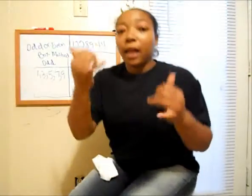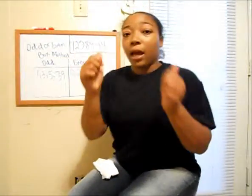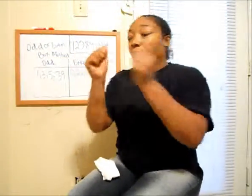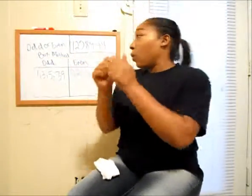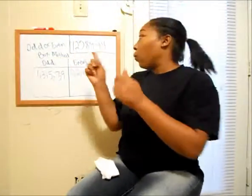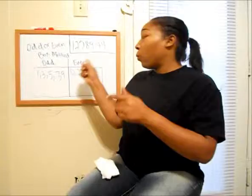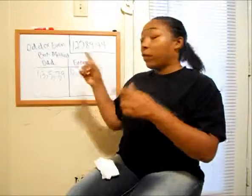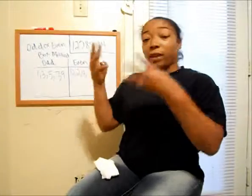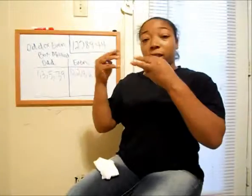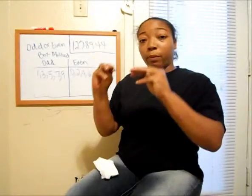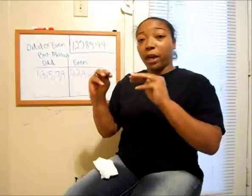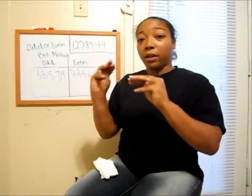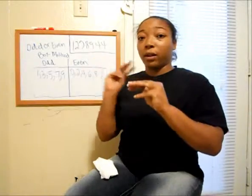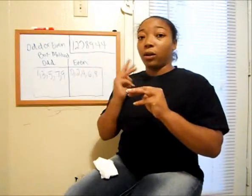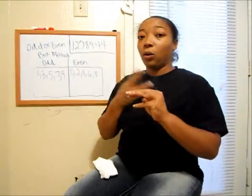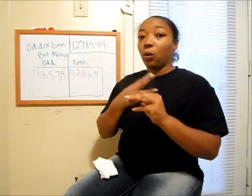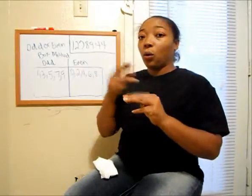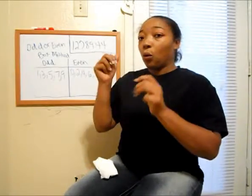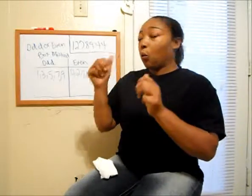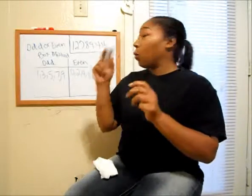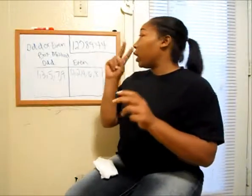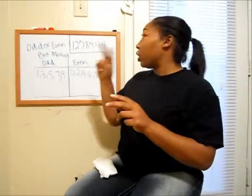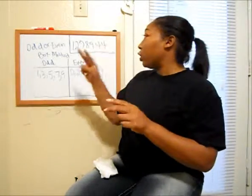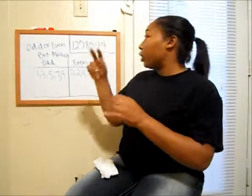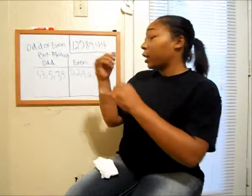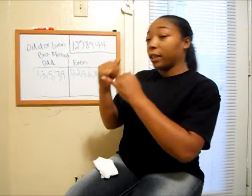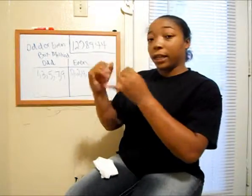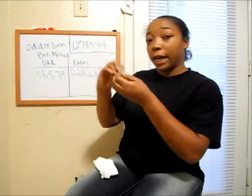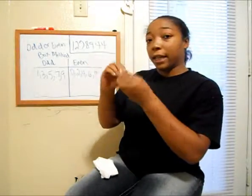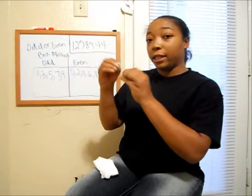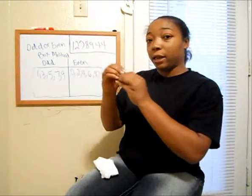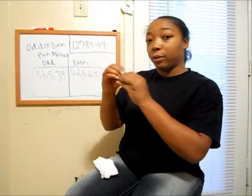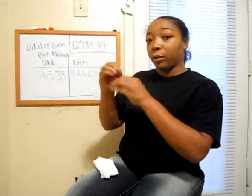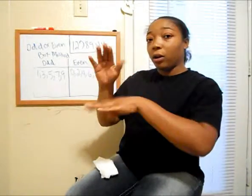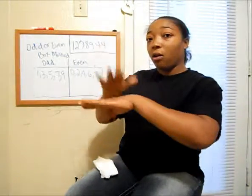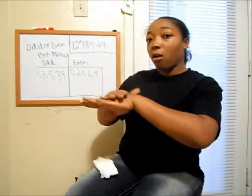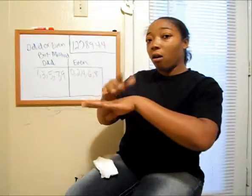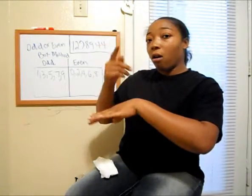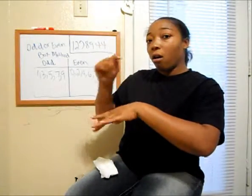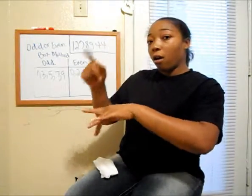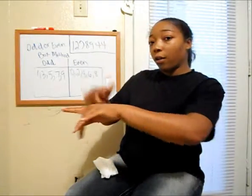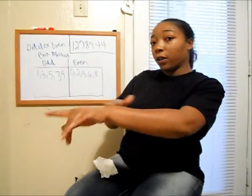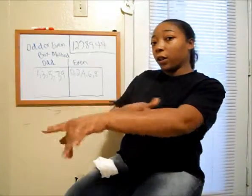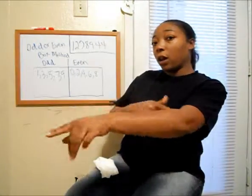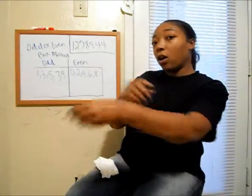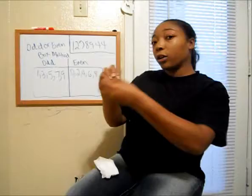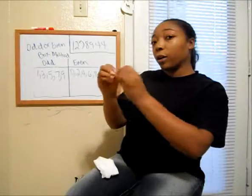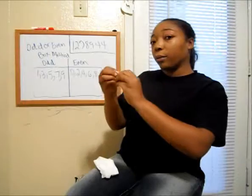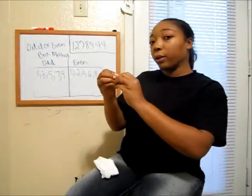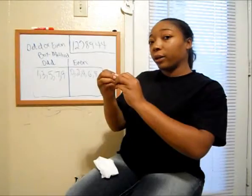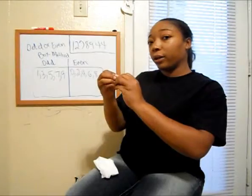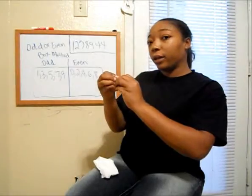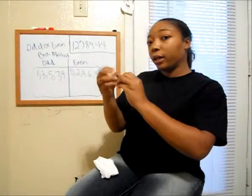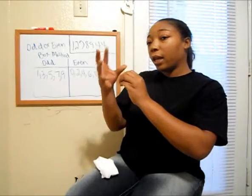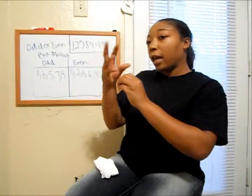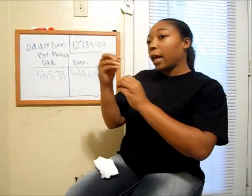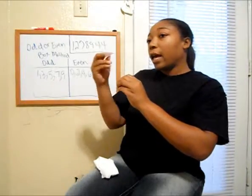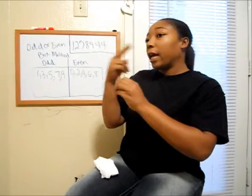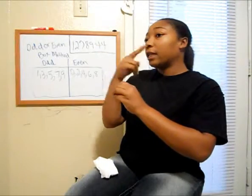Now, with this method, we can look at the last number on the long number and